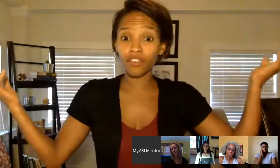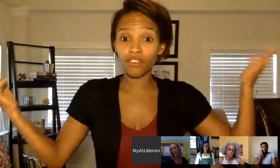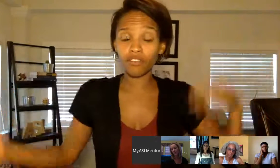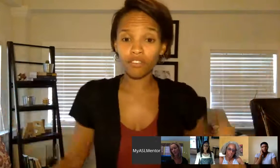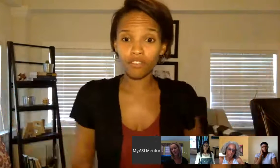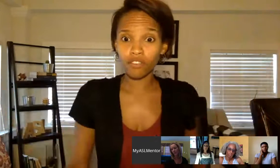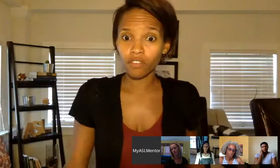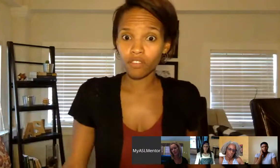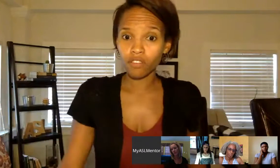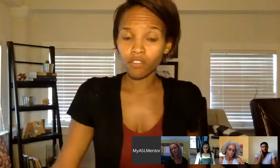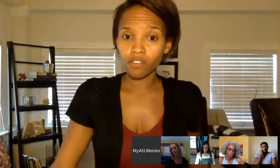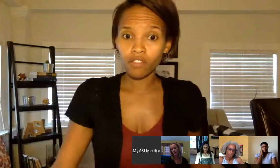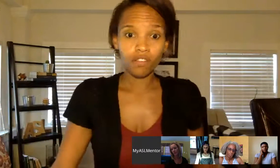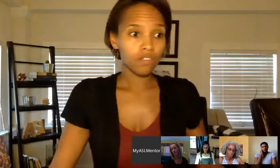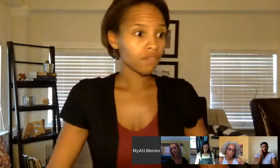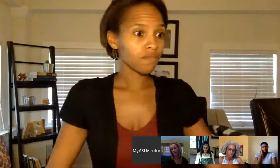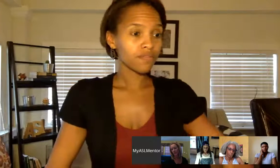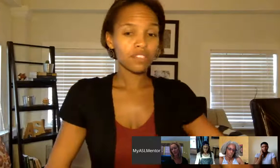time here?